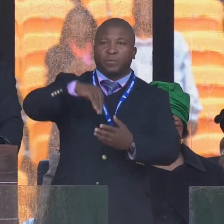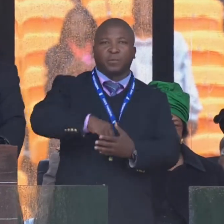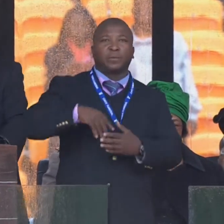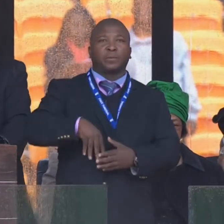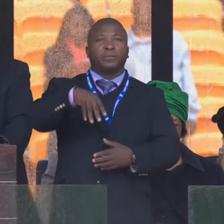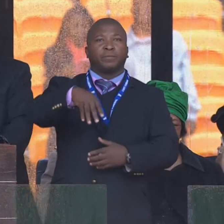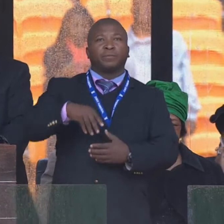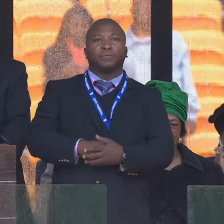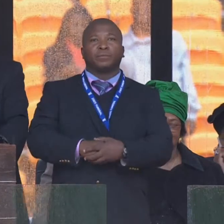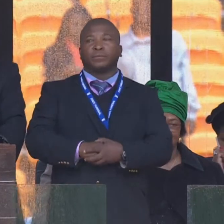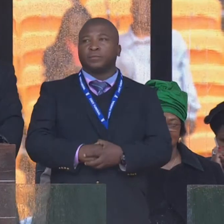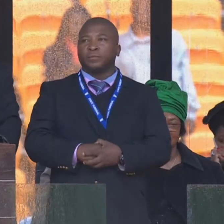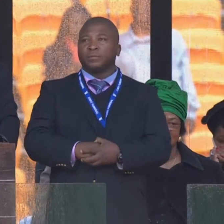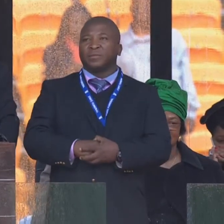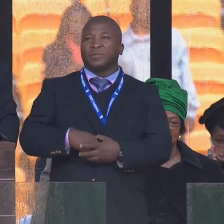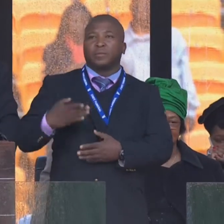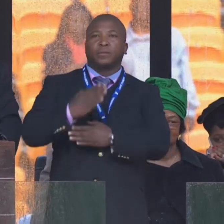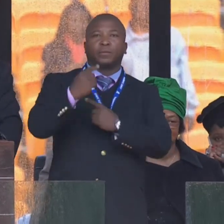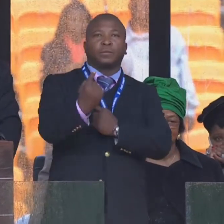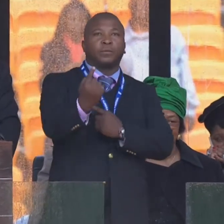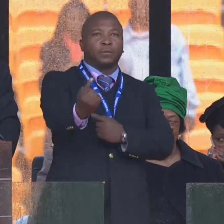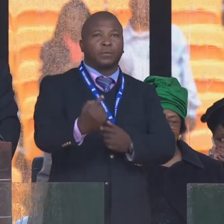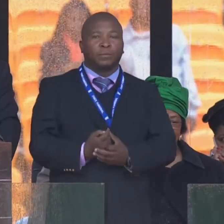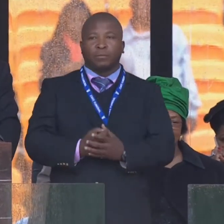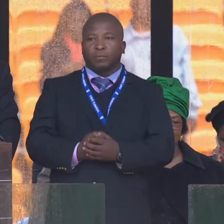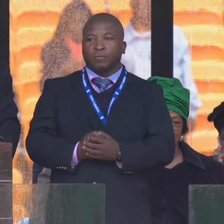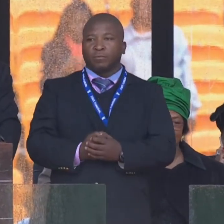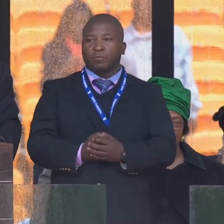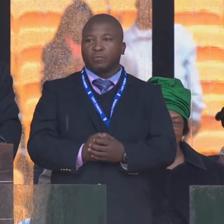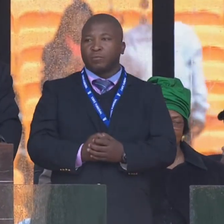the leadership of the ruling party, the African